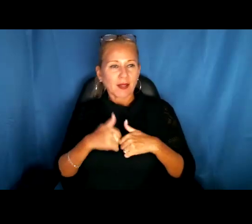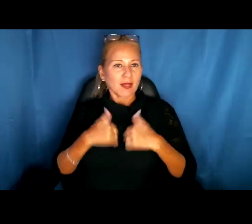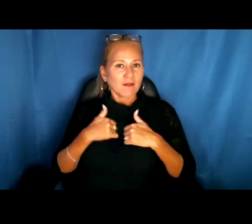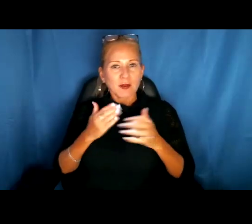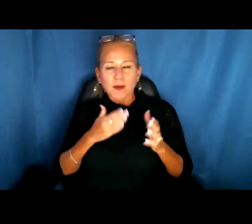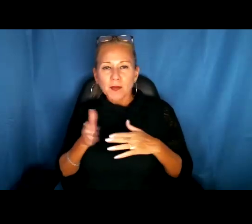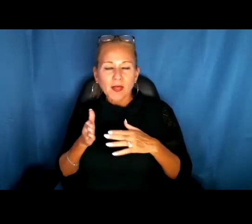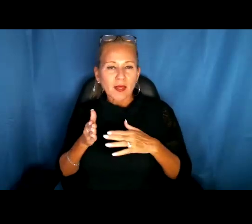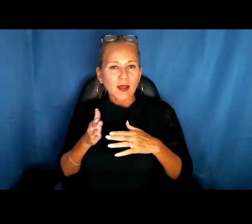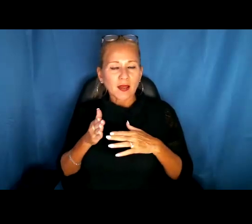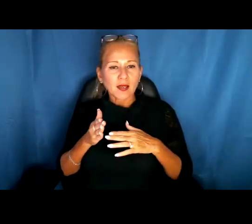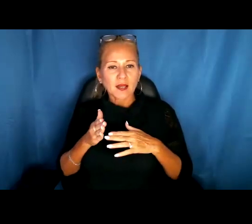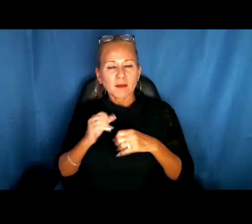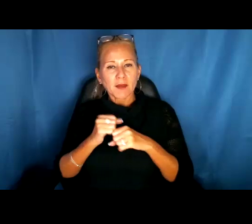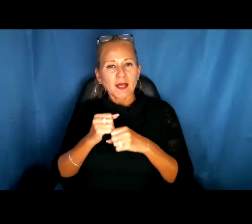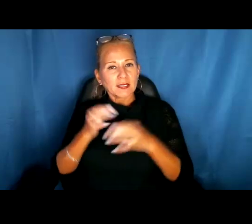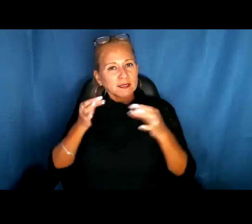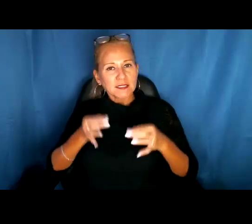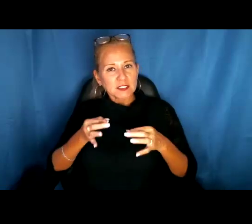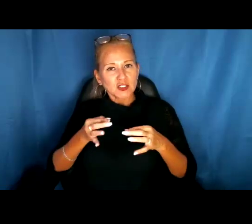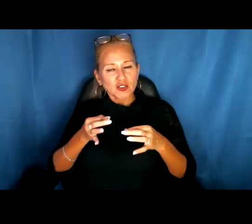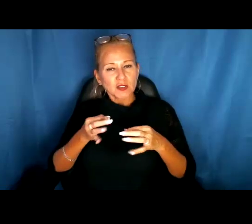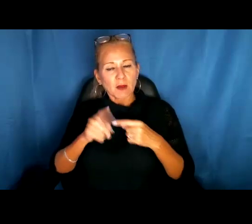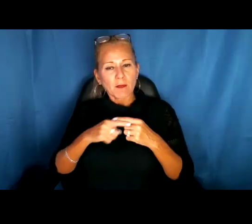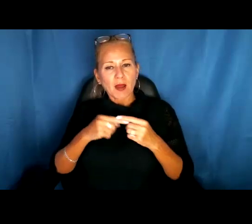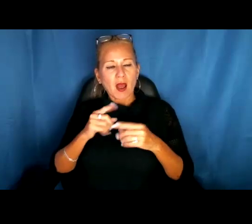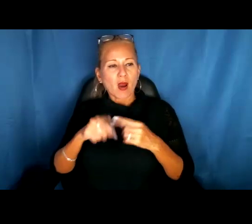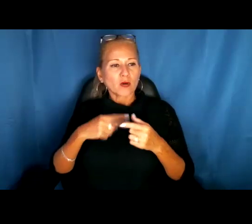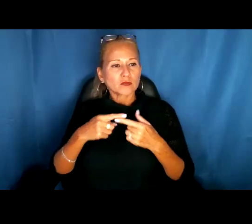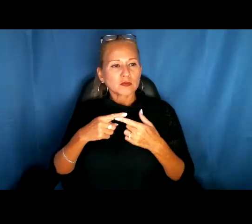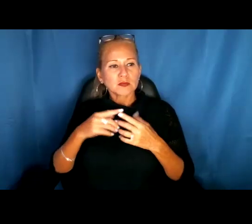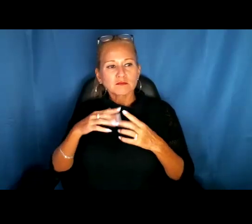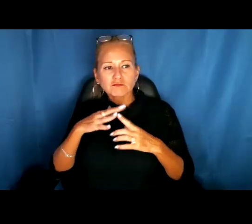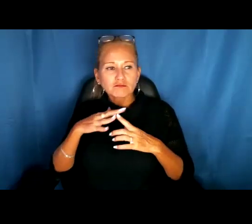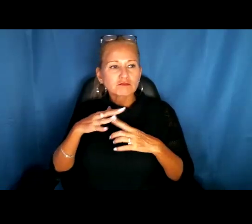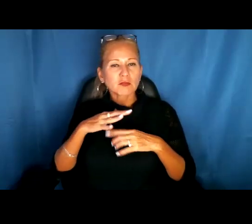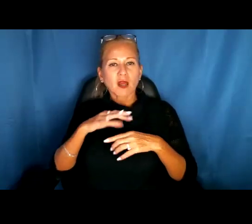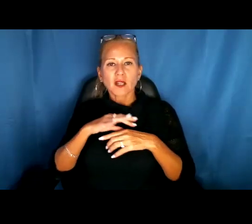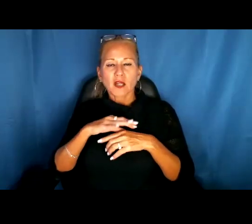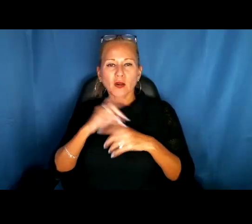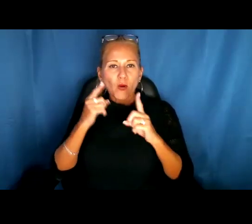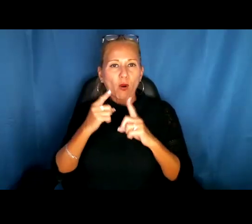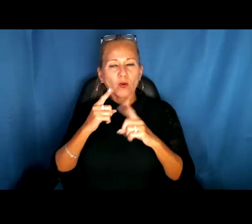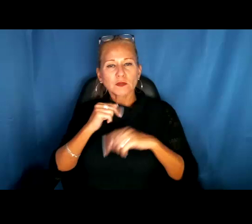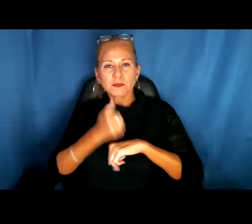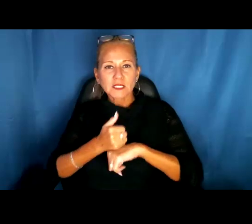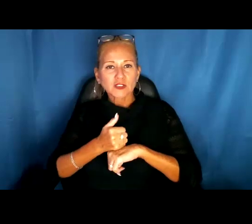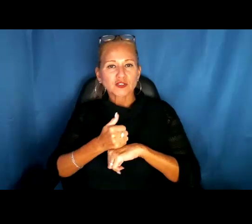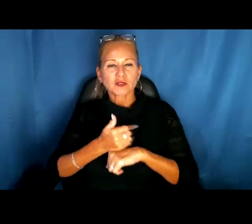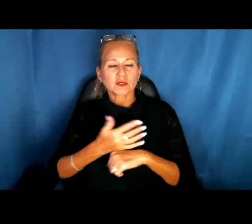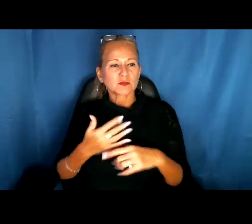plan, making informed choices about content, goals, and implementation. Next slide, please.